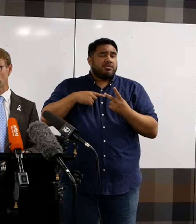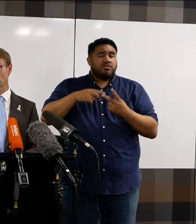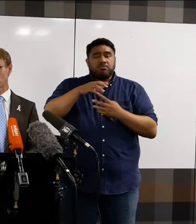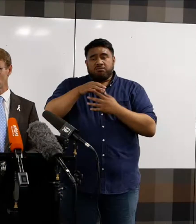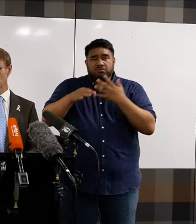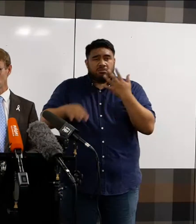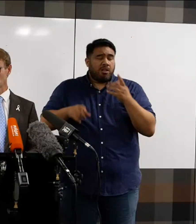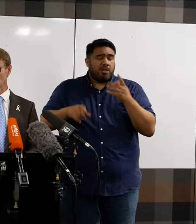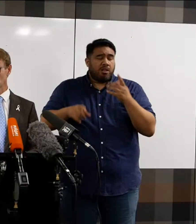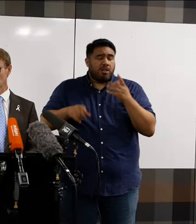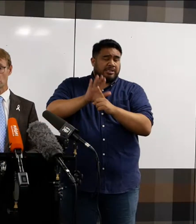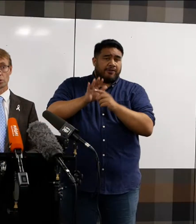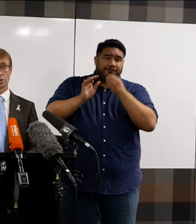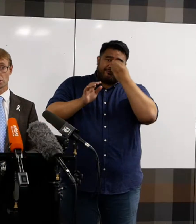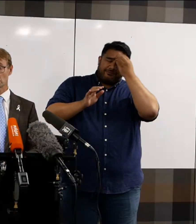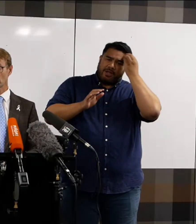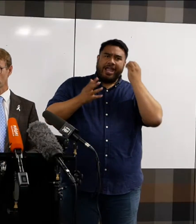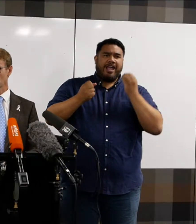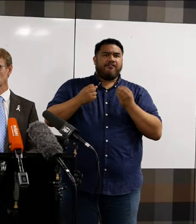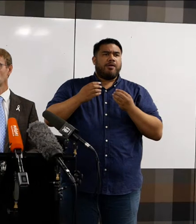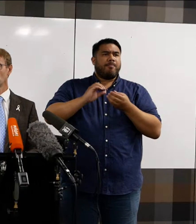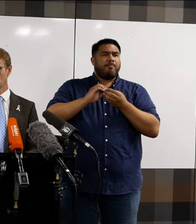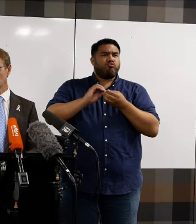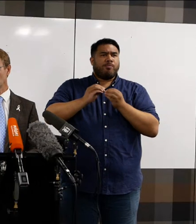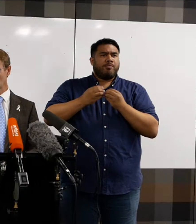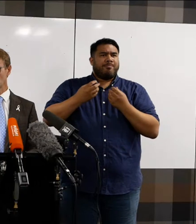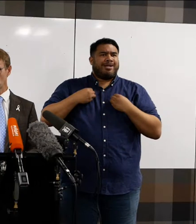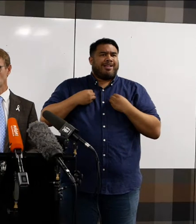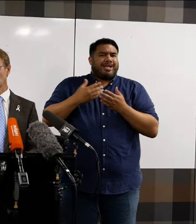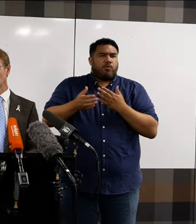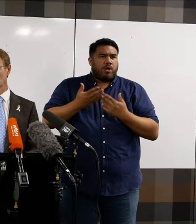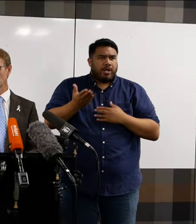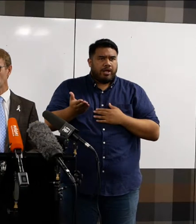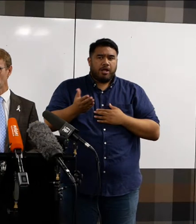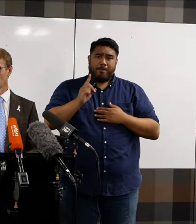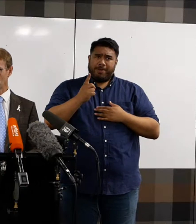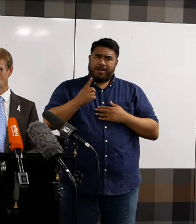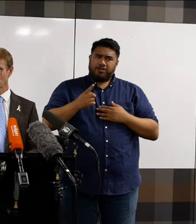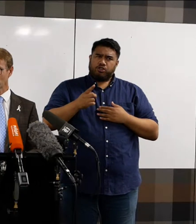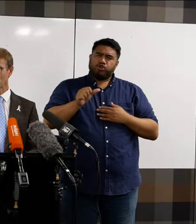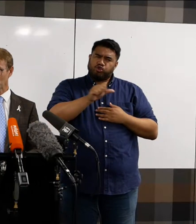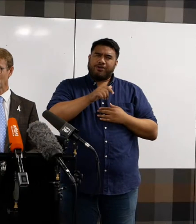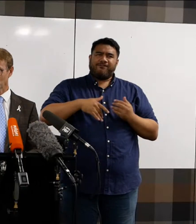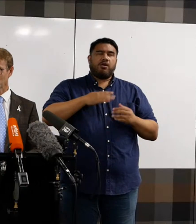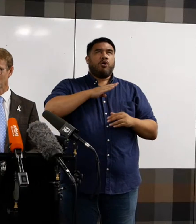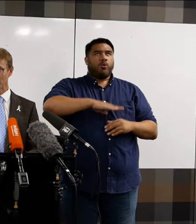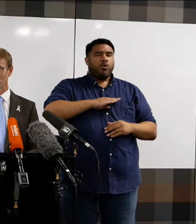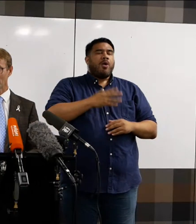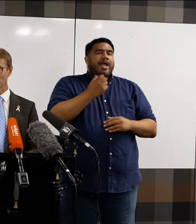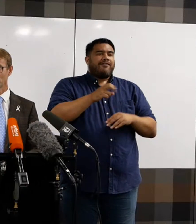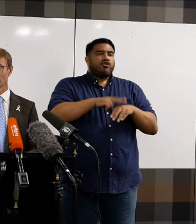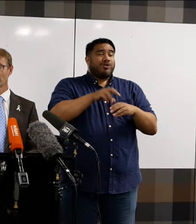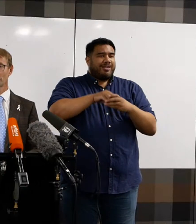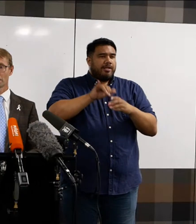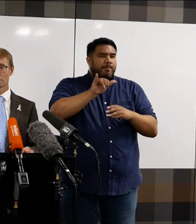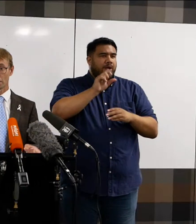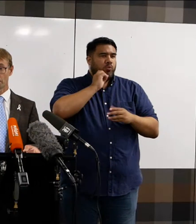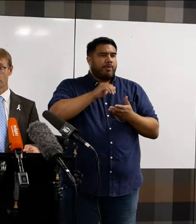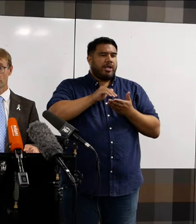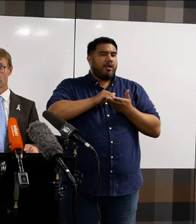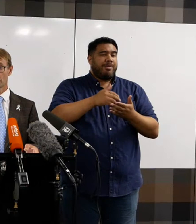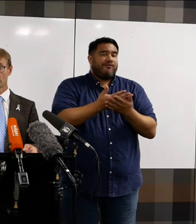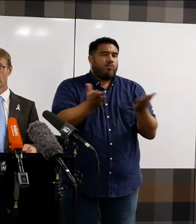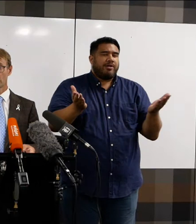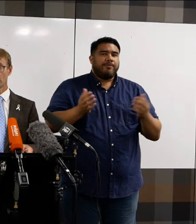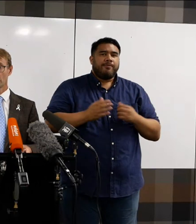particularly if they have a pre-existing medical condition. So I think it's very reassuring to know there are actually a couple of doctors on that flight. And